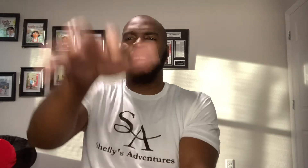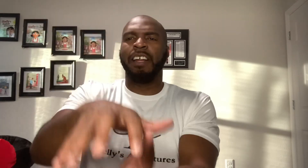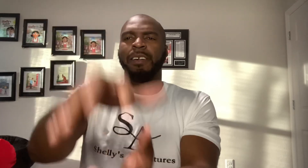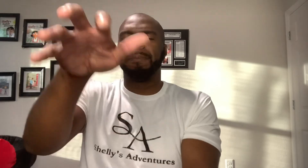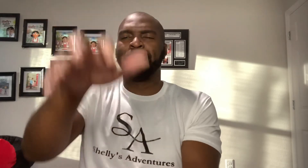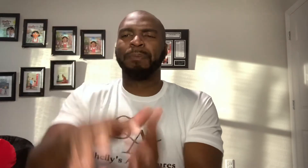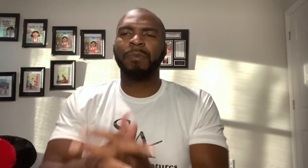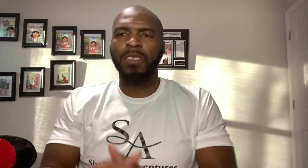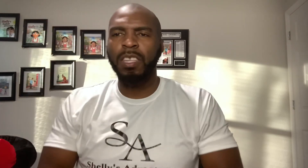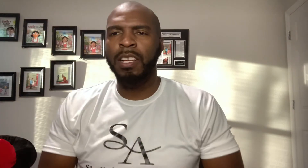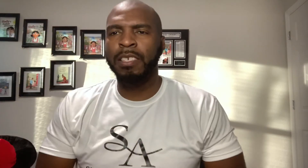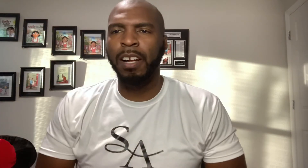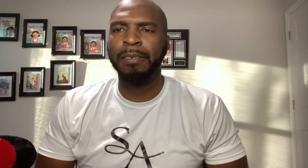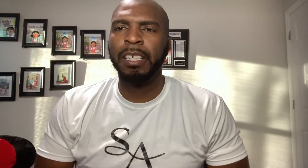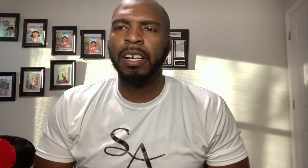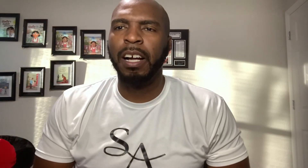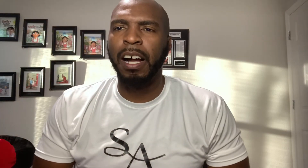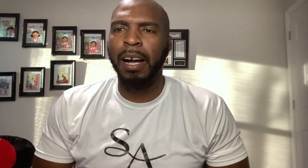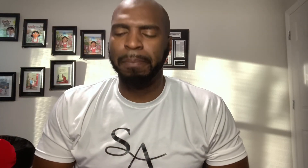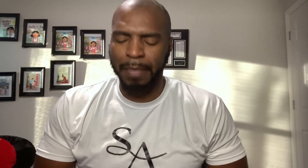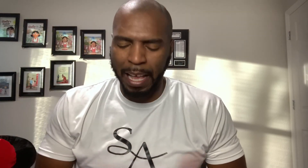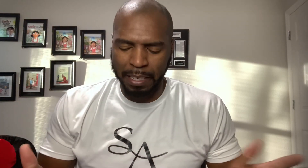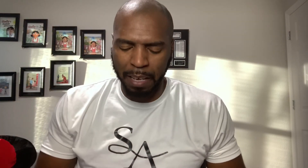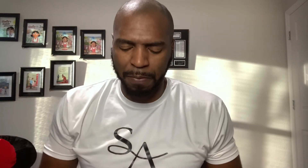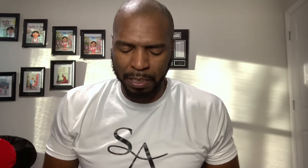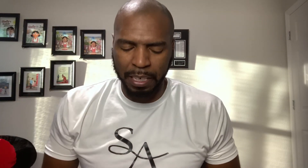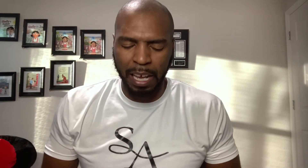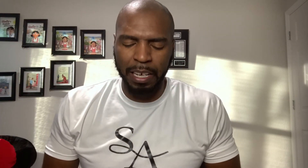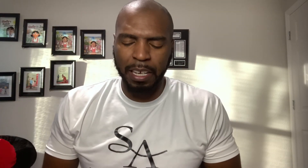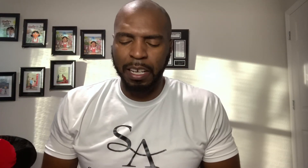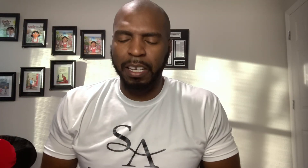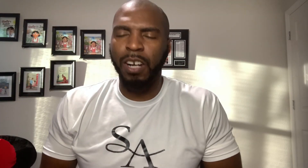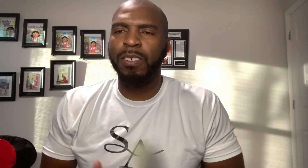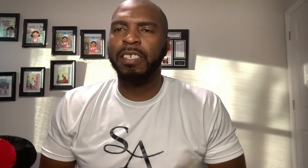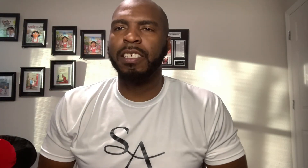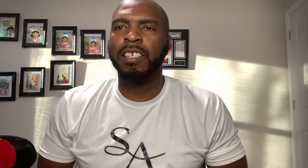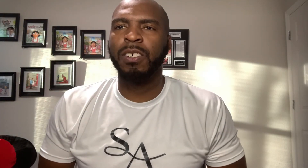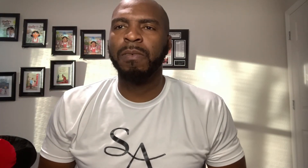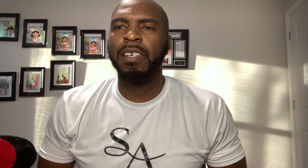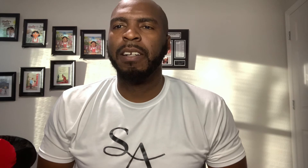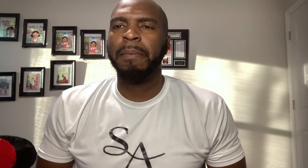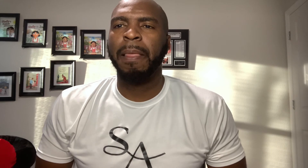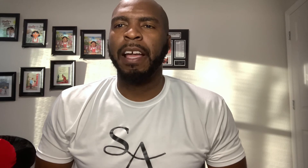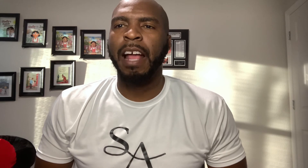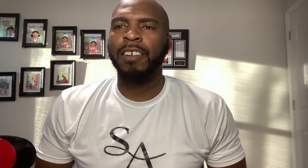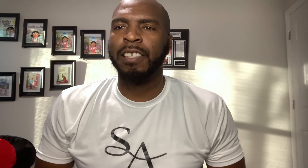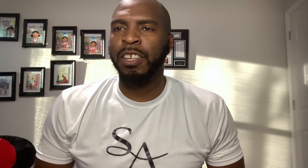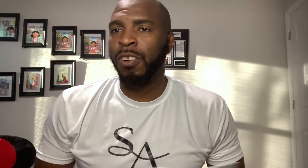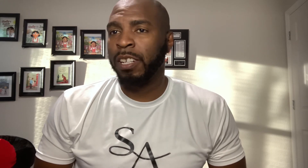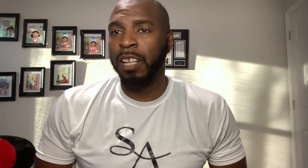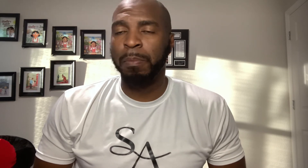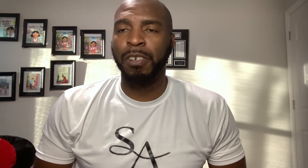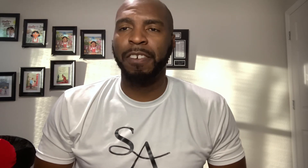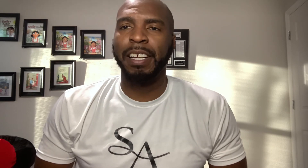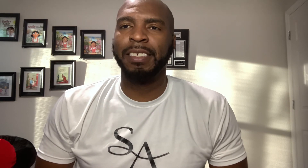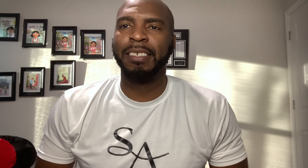alligator. So that's it for Shelley Goes to the Zoo, and I'll see you on the other book readings.